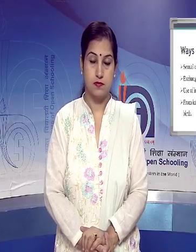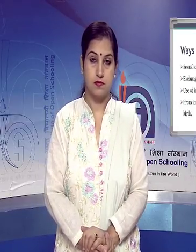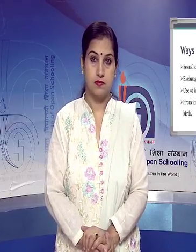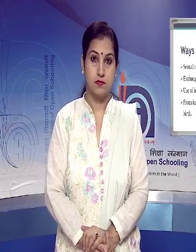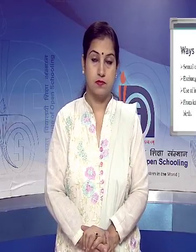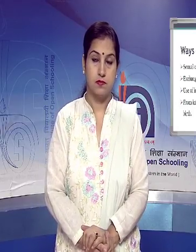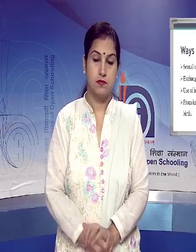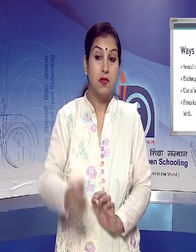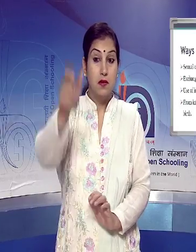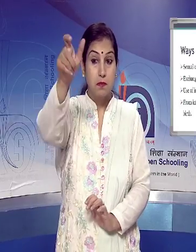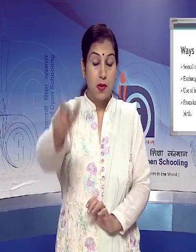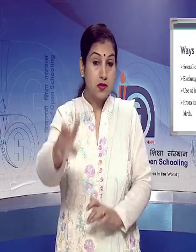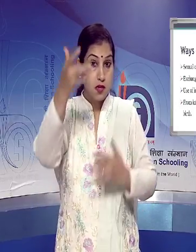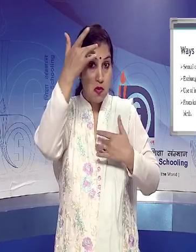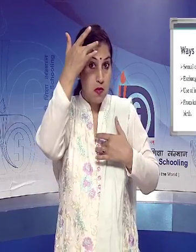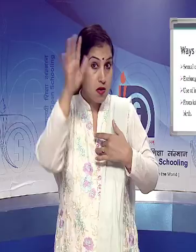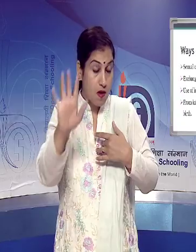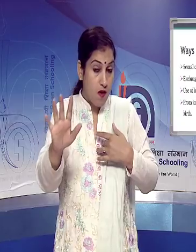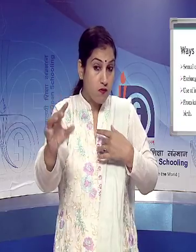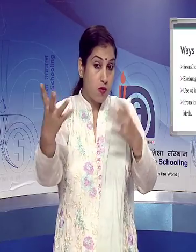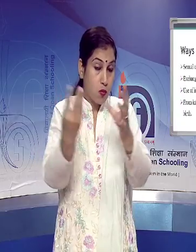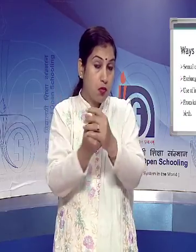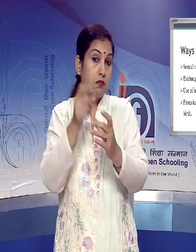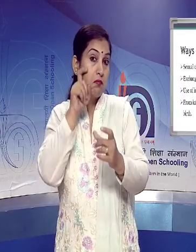Sexual contact with an infected person,